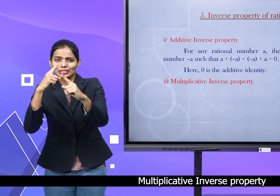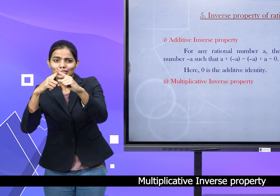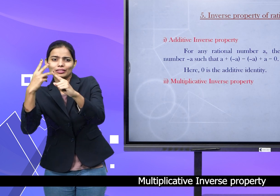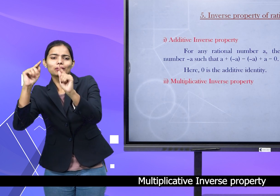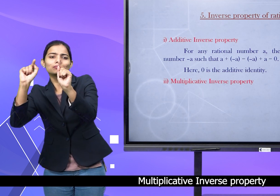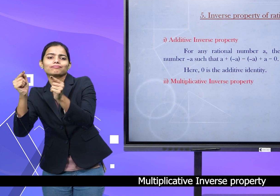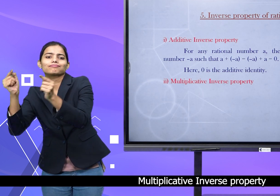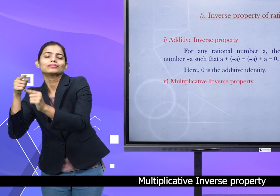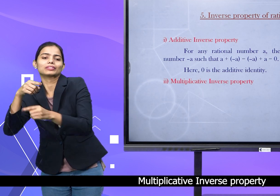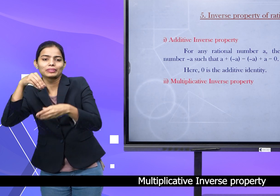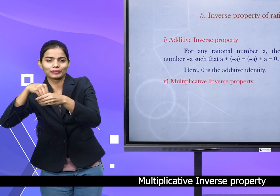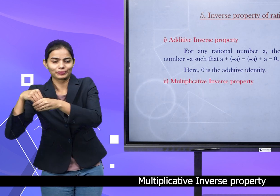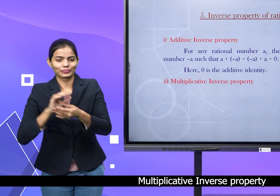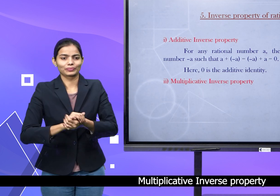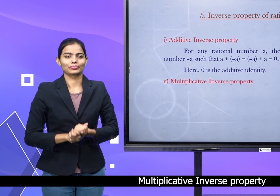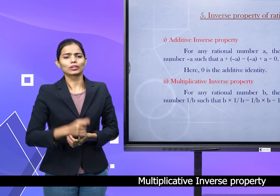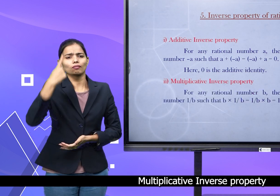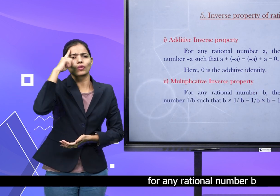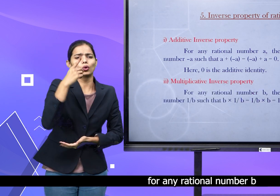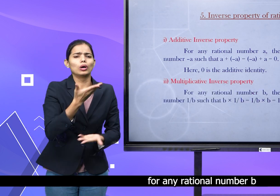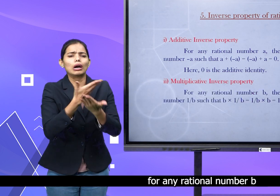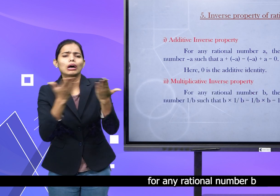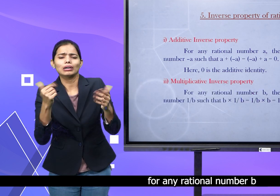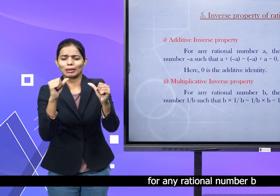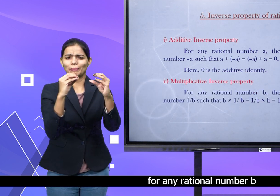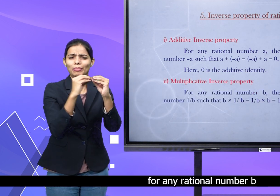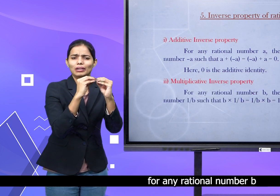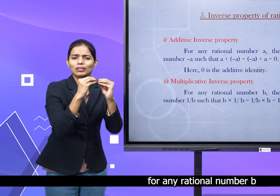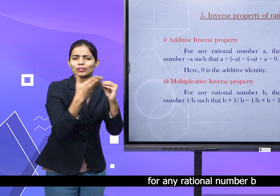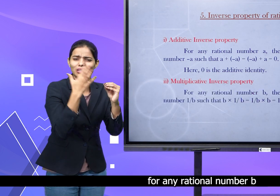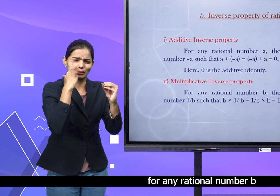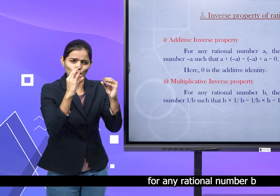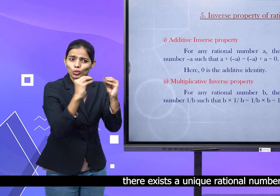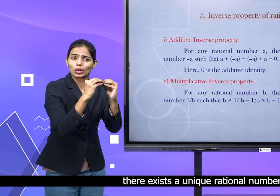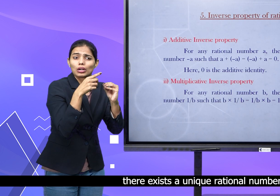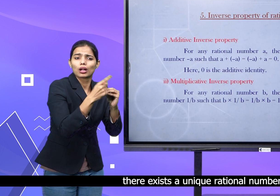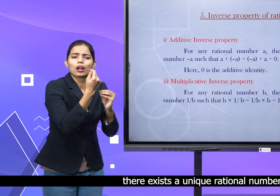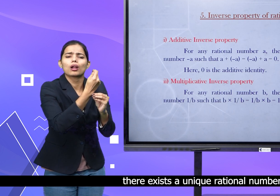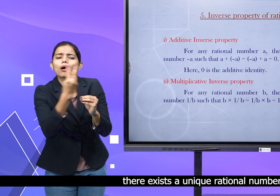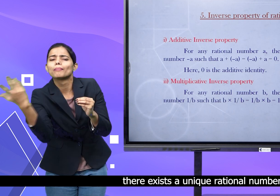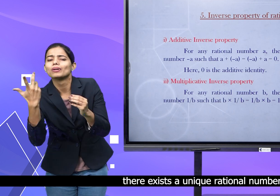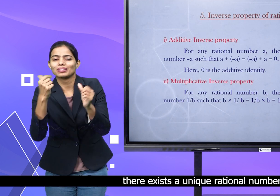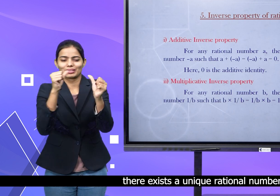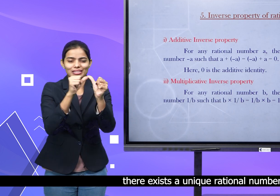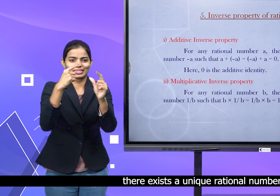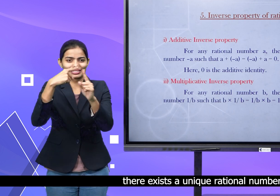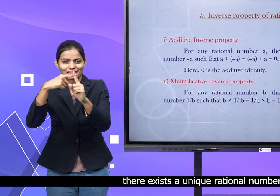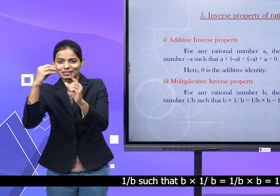For any rational number B, there exists a unique rational number